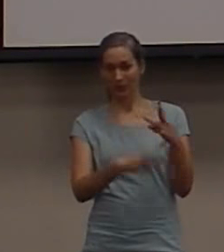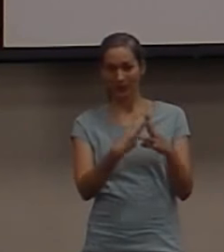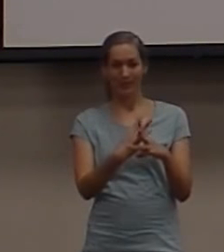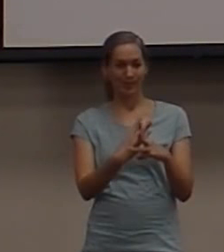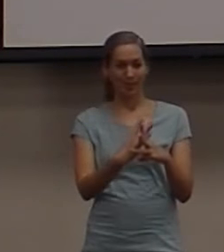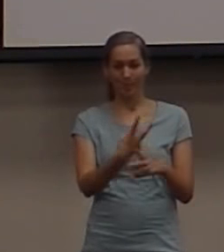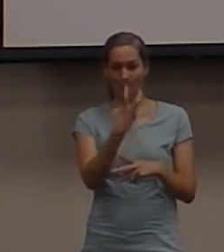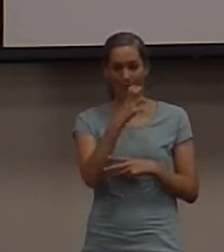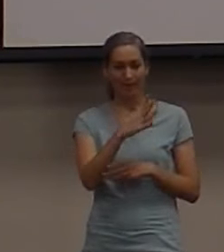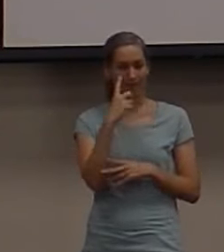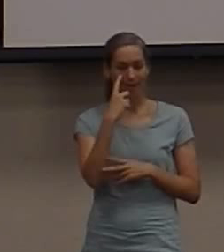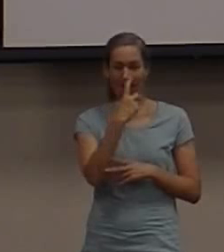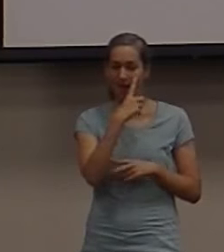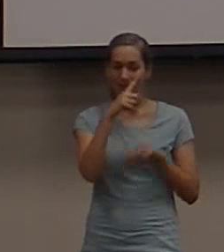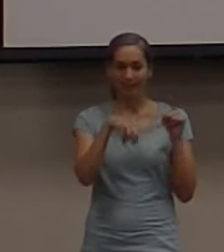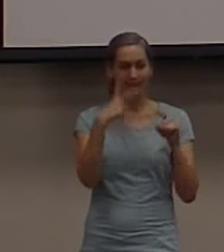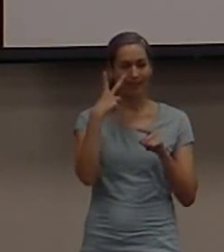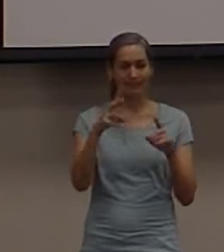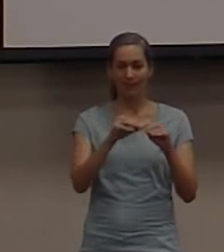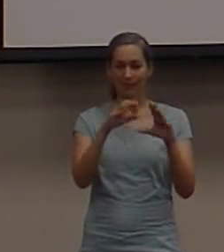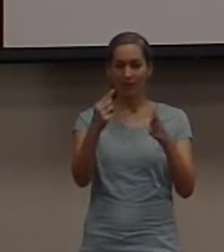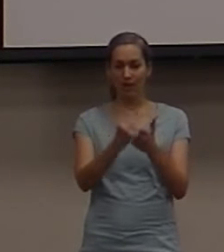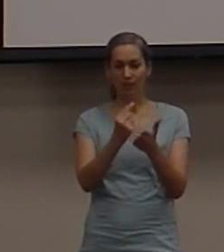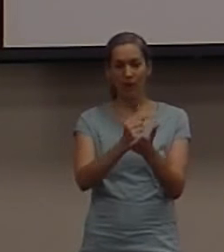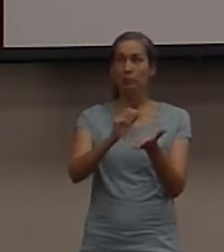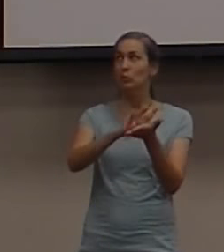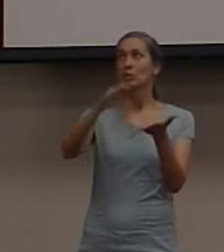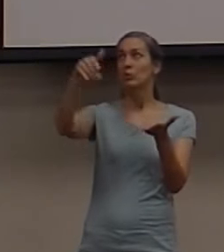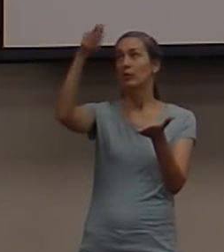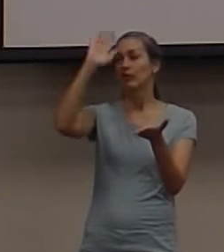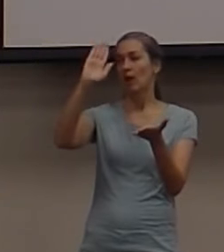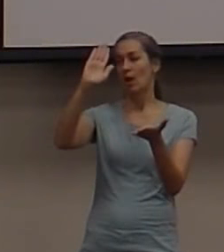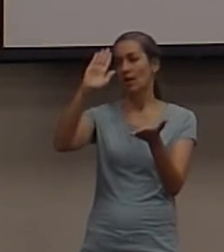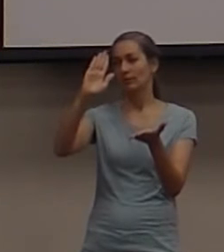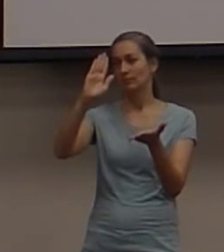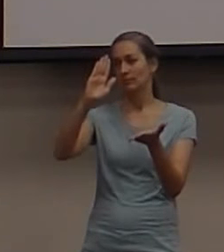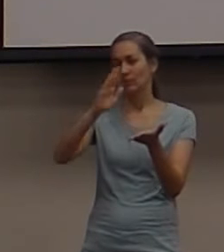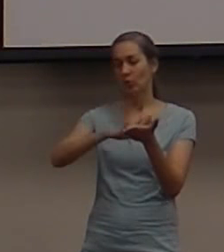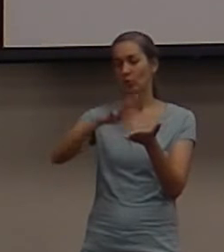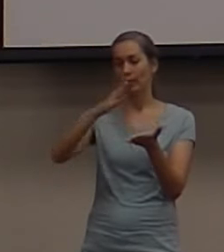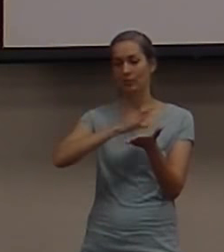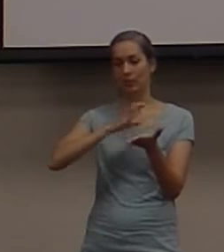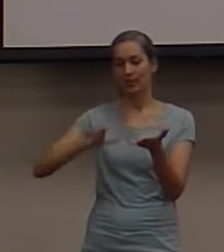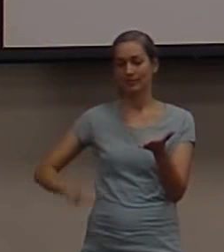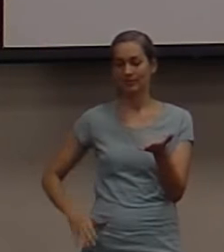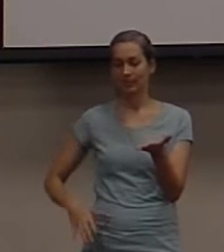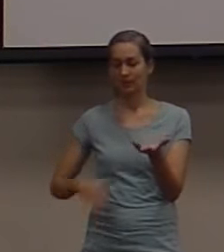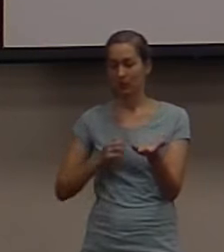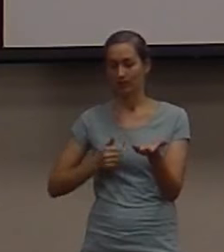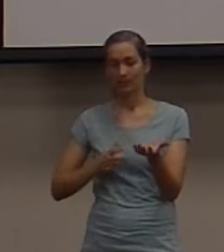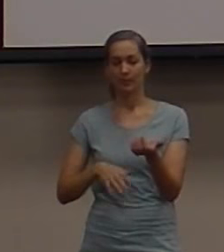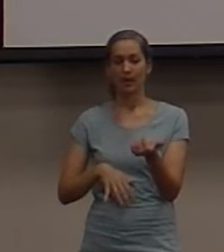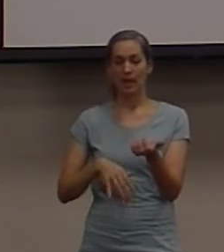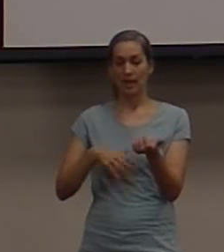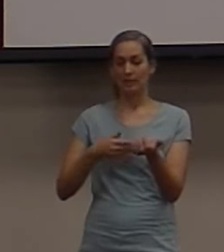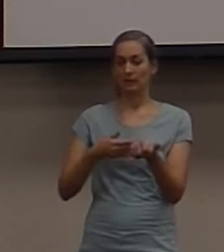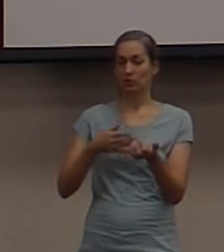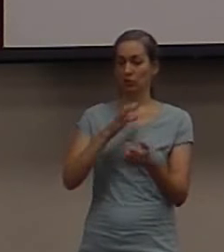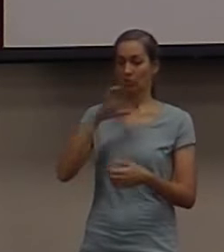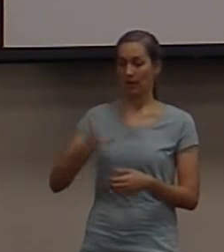from seeing the light of the gospel, or the glory of God, of Christ, who is the image of